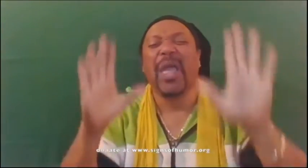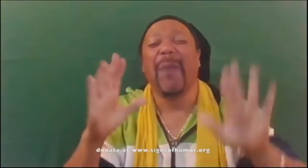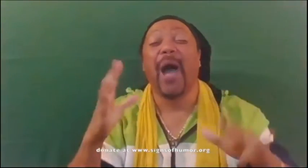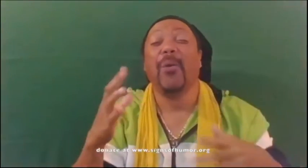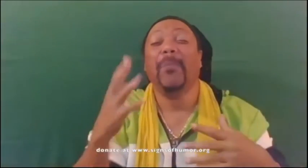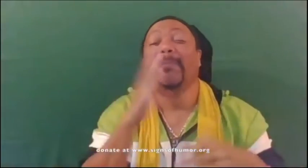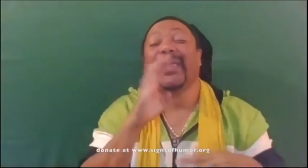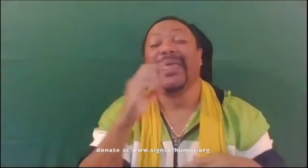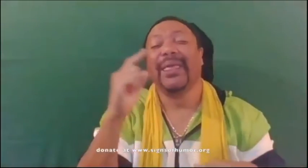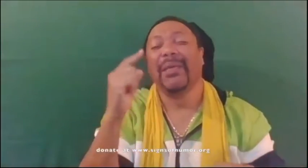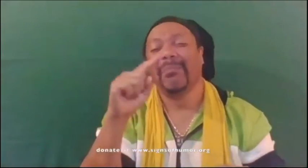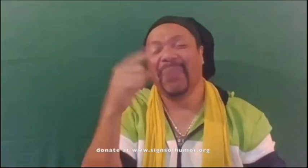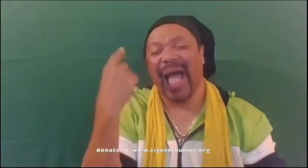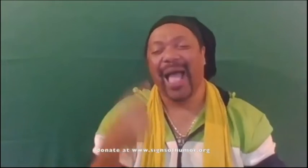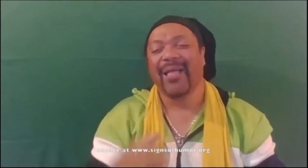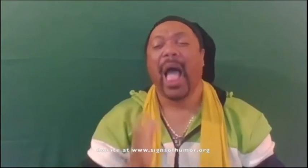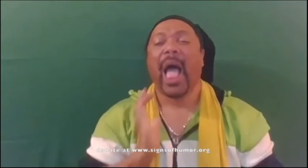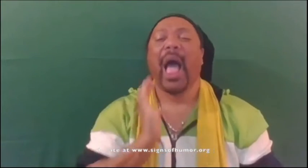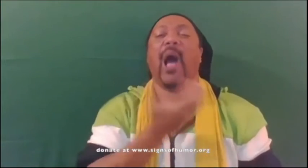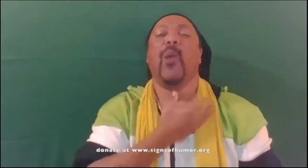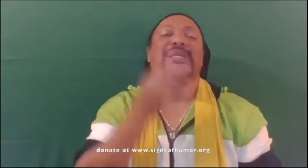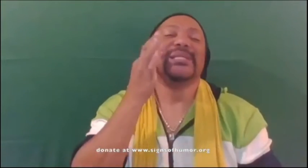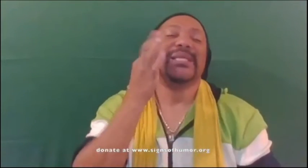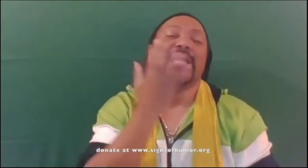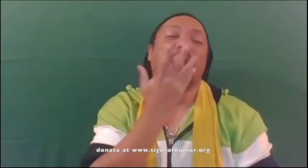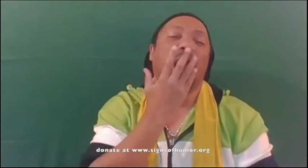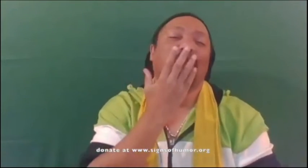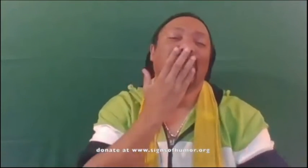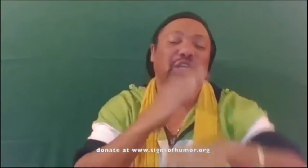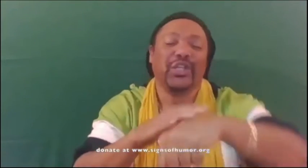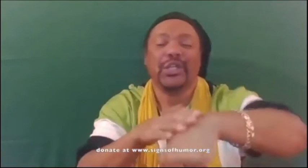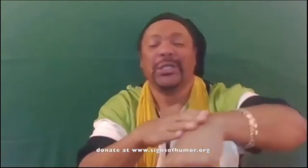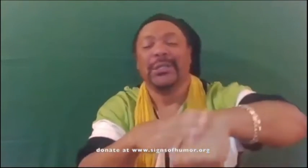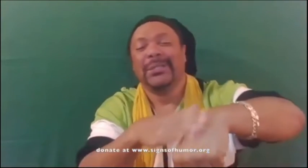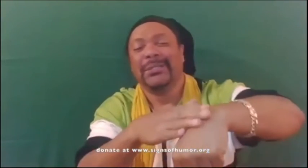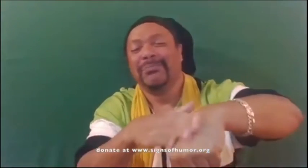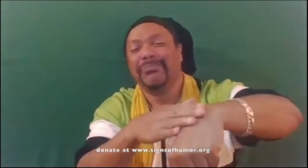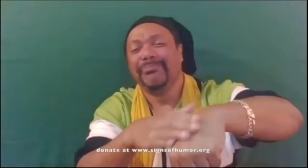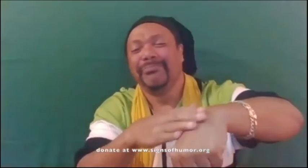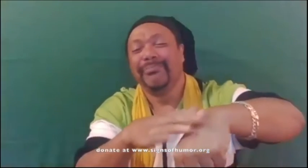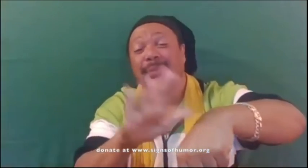You know what's so great about being Black? Our skin color. Check it out.